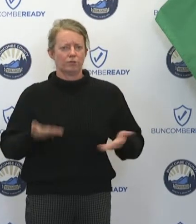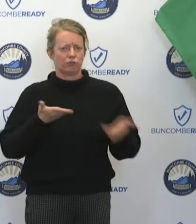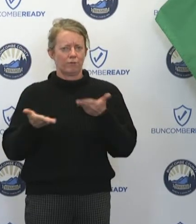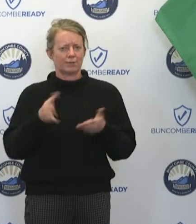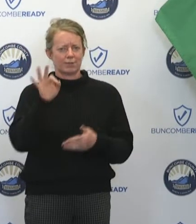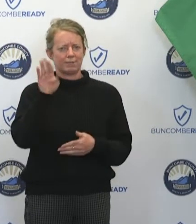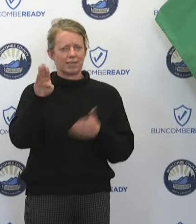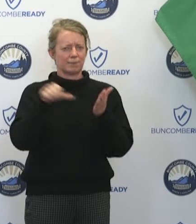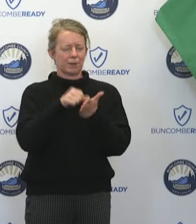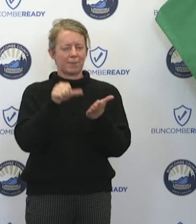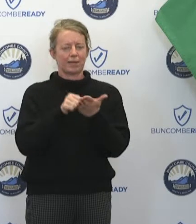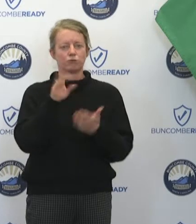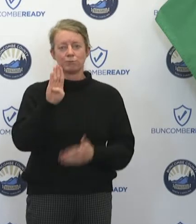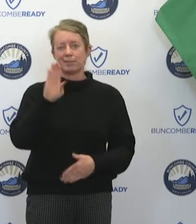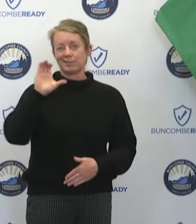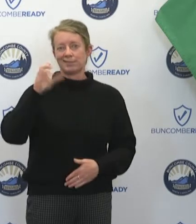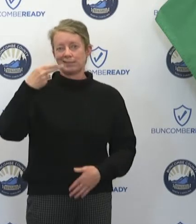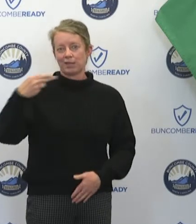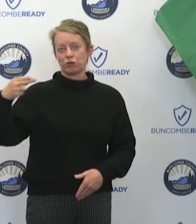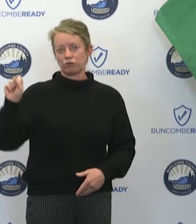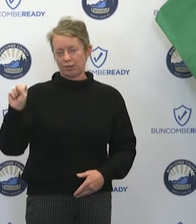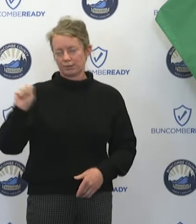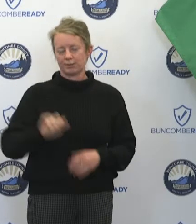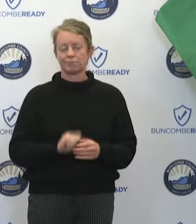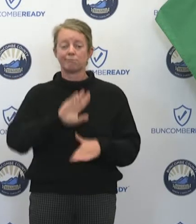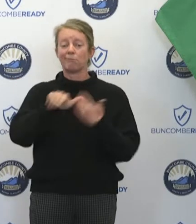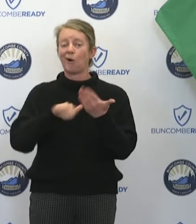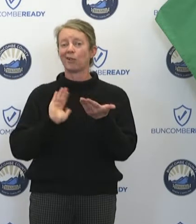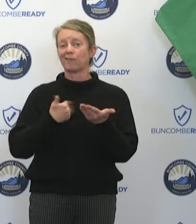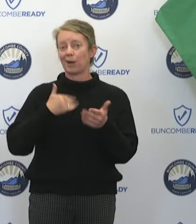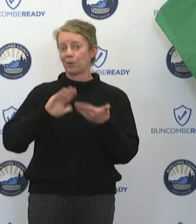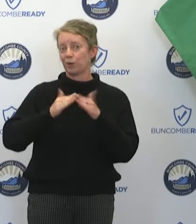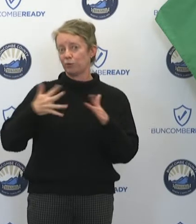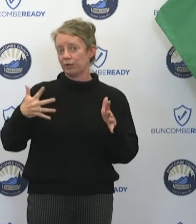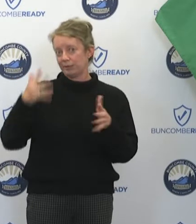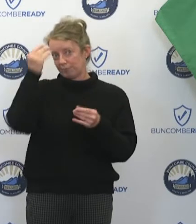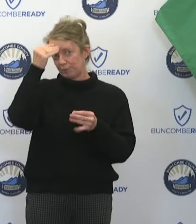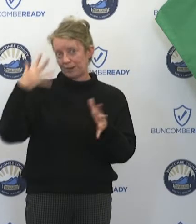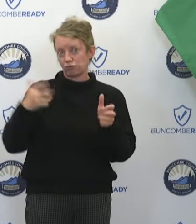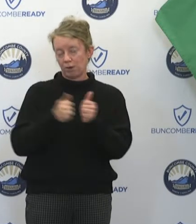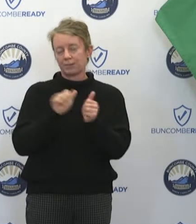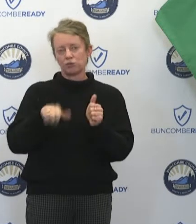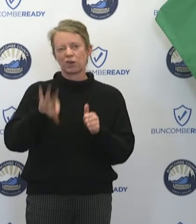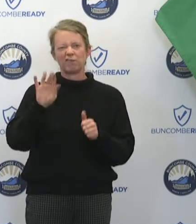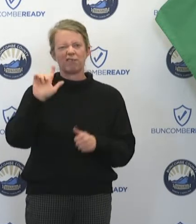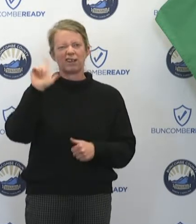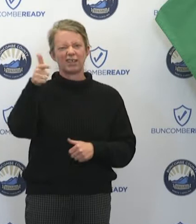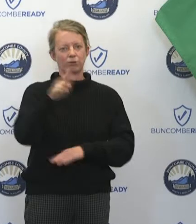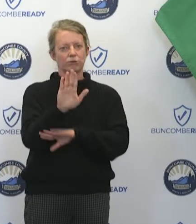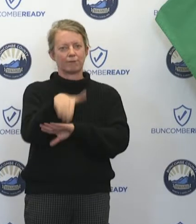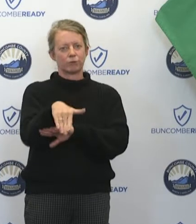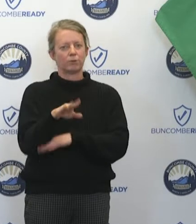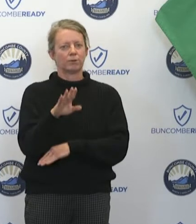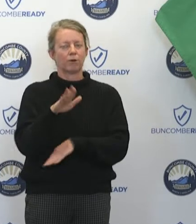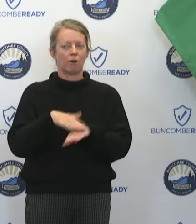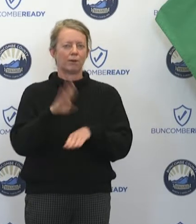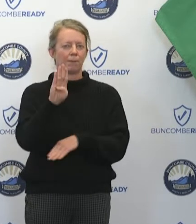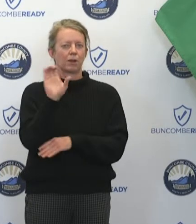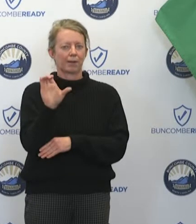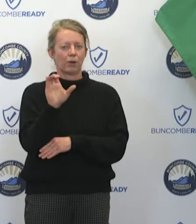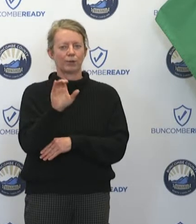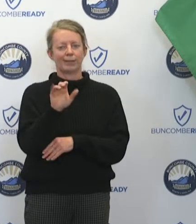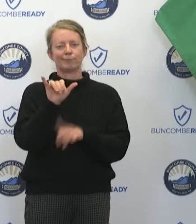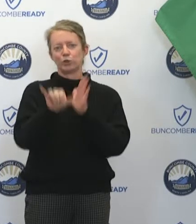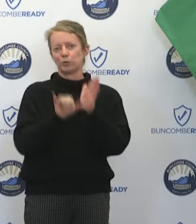at BCHHS. And all of our community updates can be found later on this afternoon at the Buncombe County